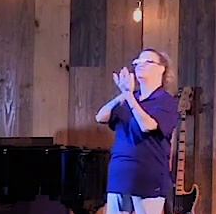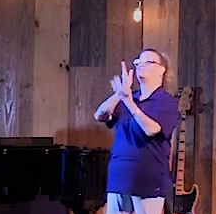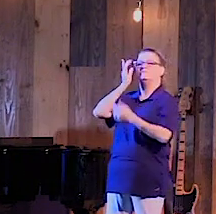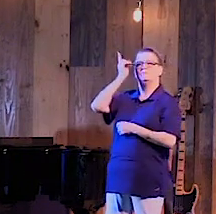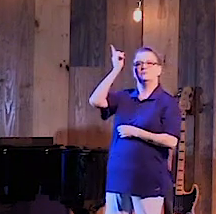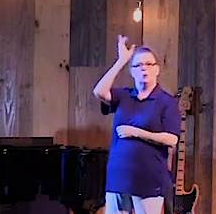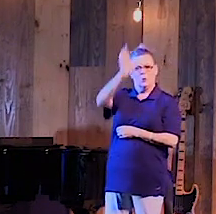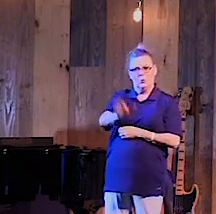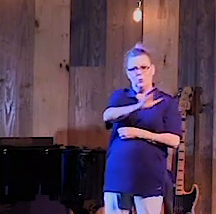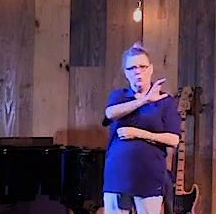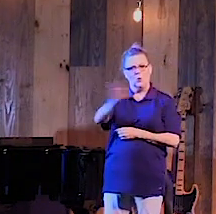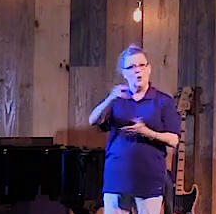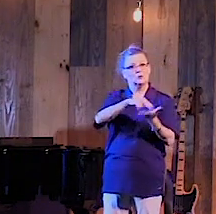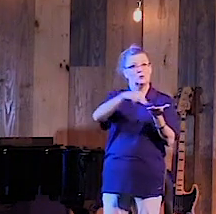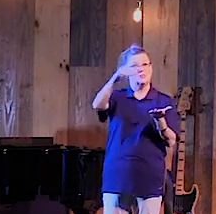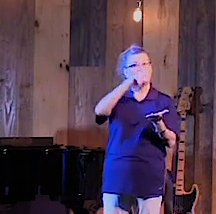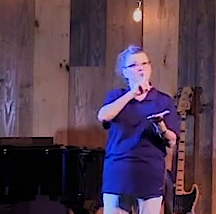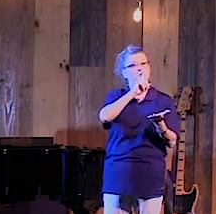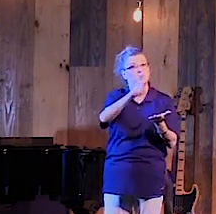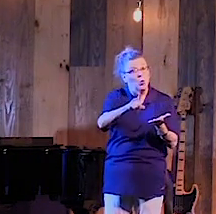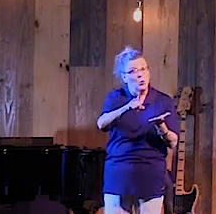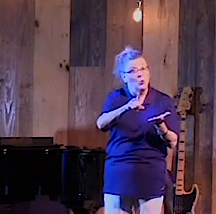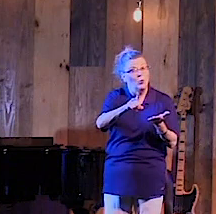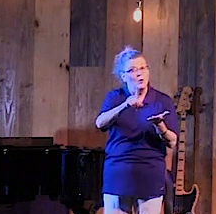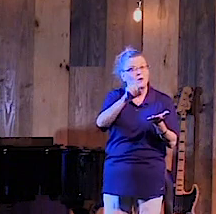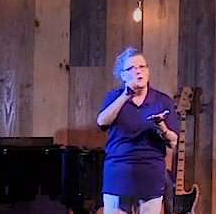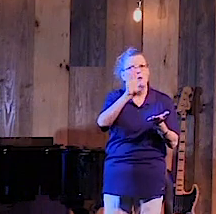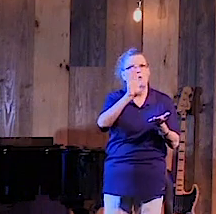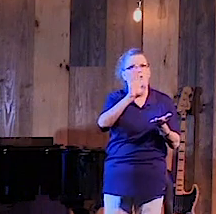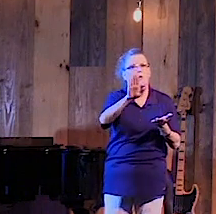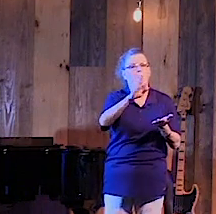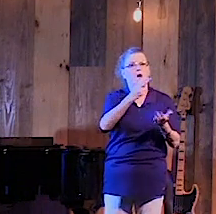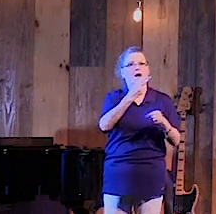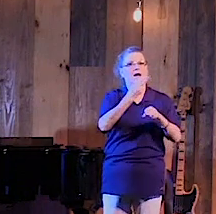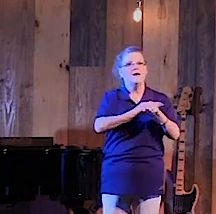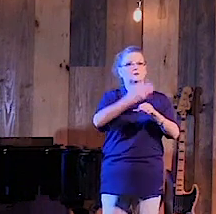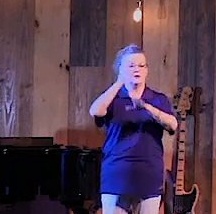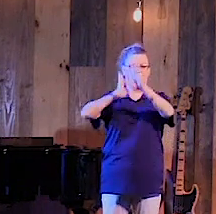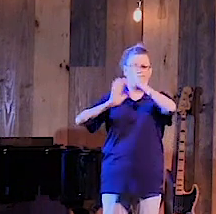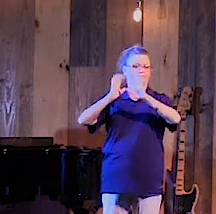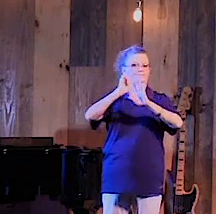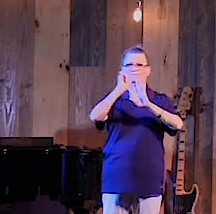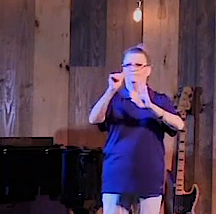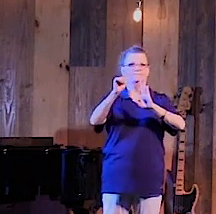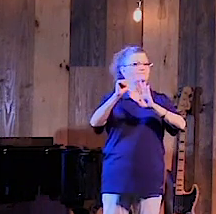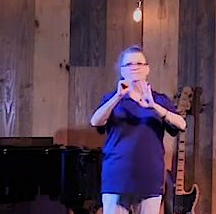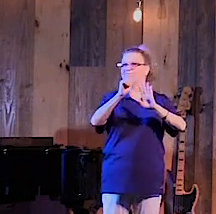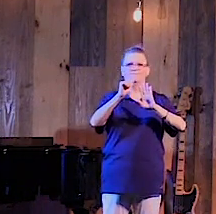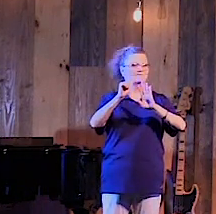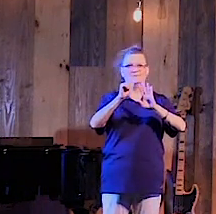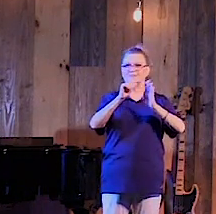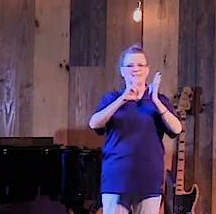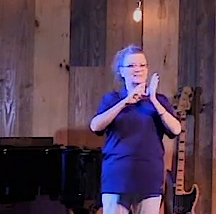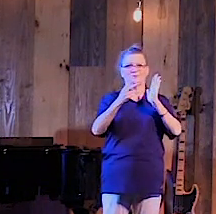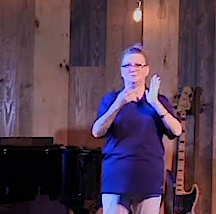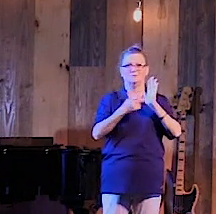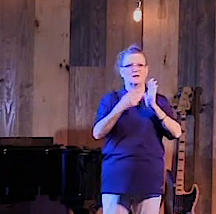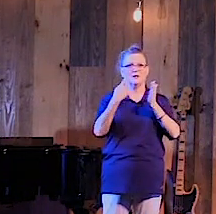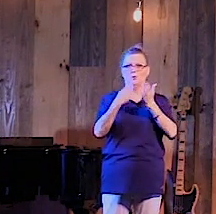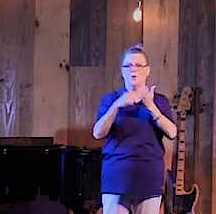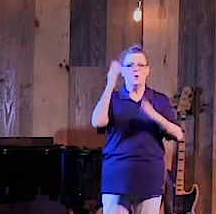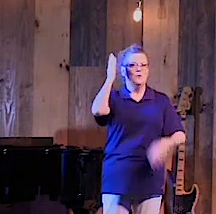and resurrection are true, your history does not have to determine your identity or your destiny. Your future is